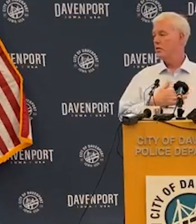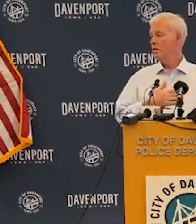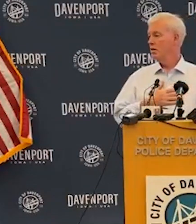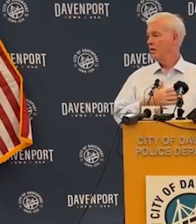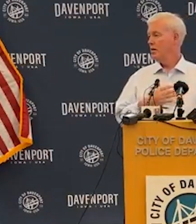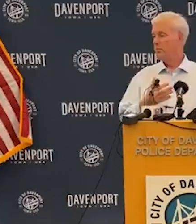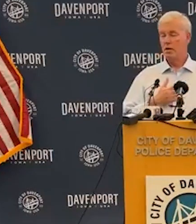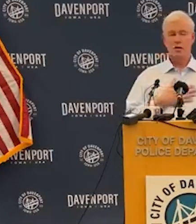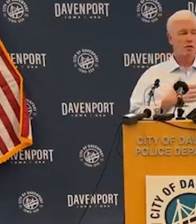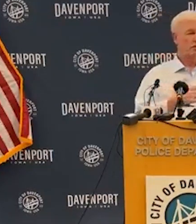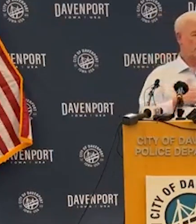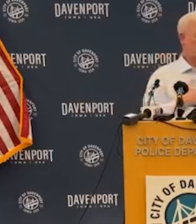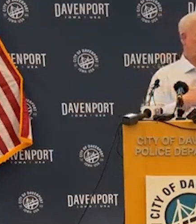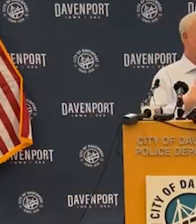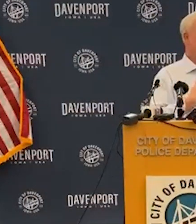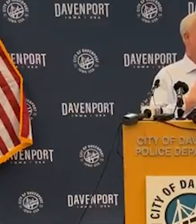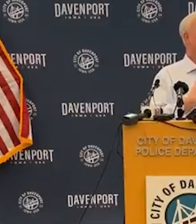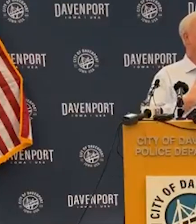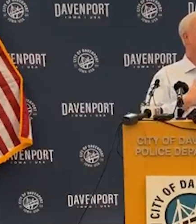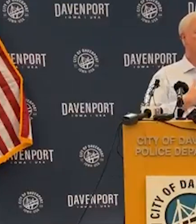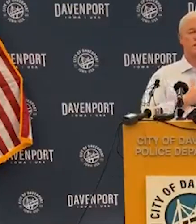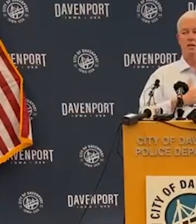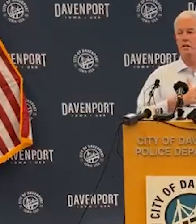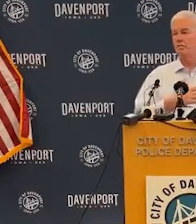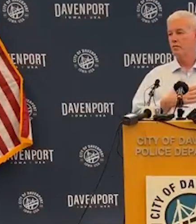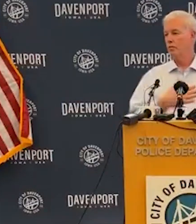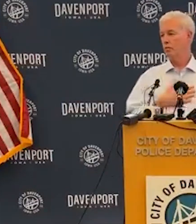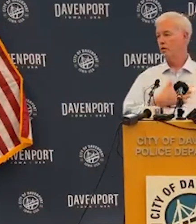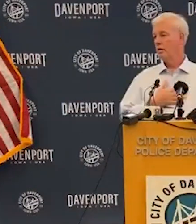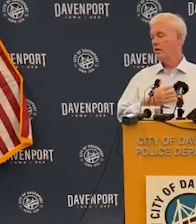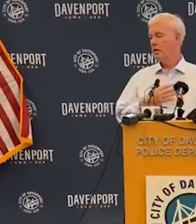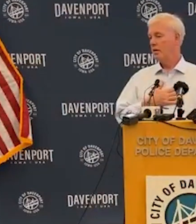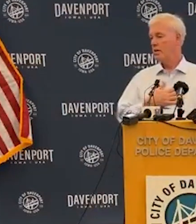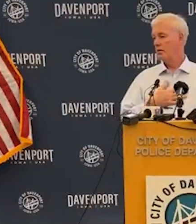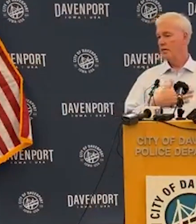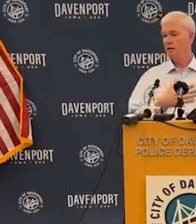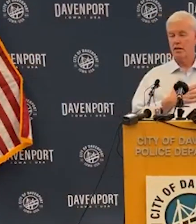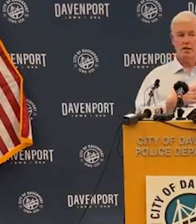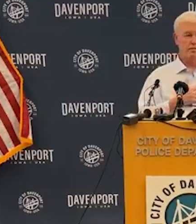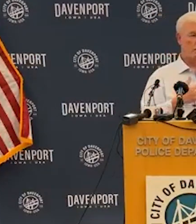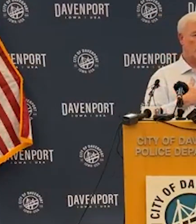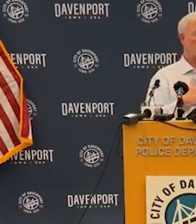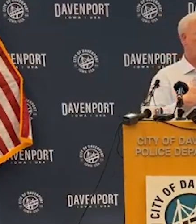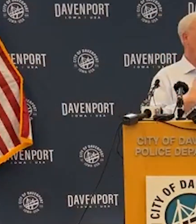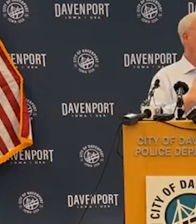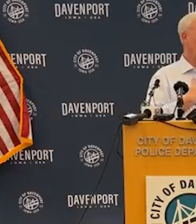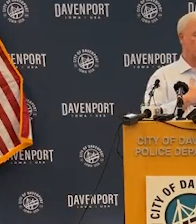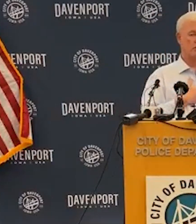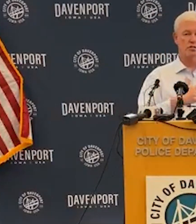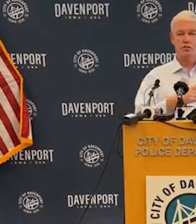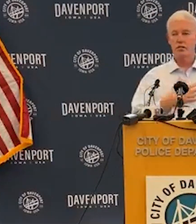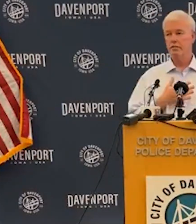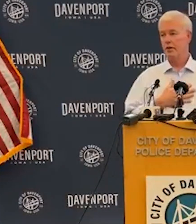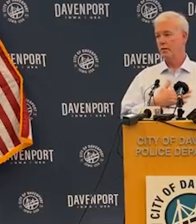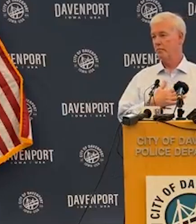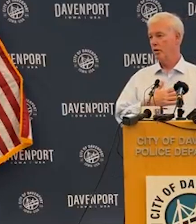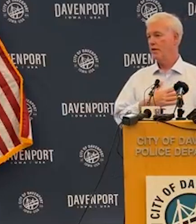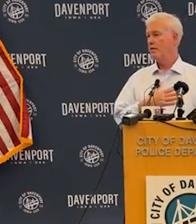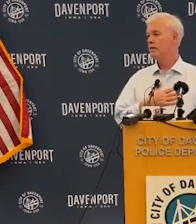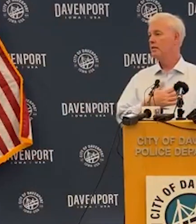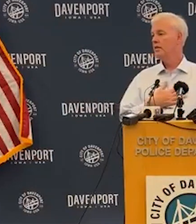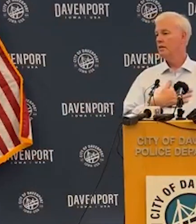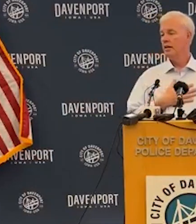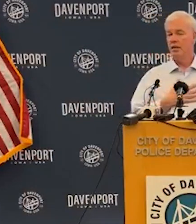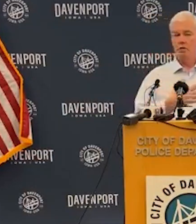always, my heart continues to go out for the unaccounted for, and certainly the family of